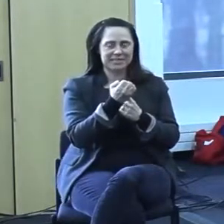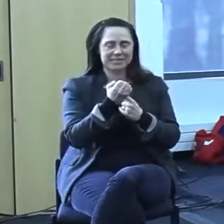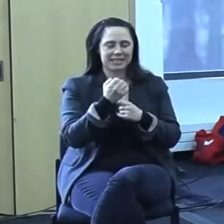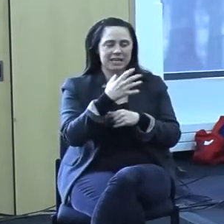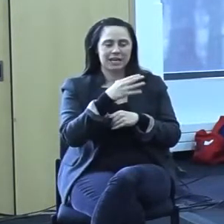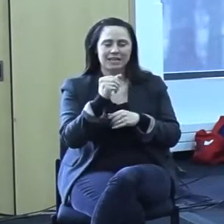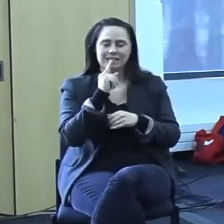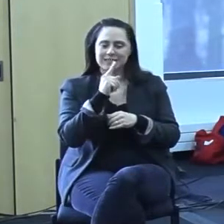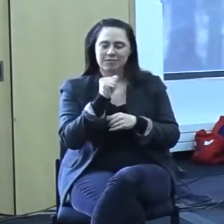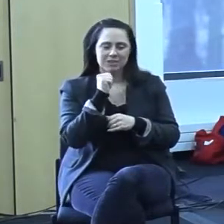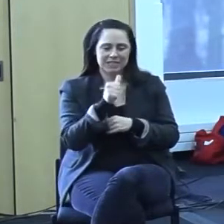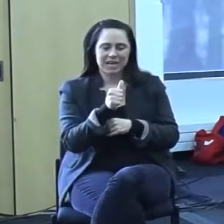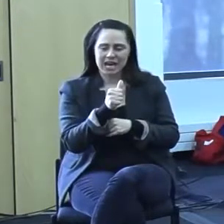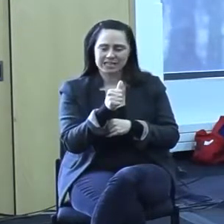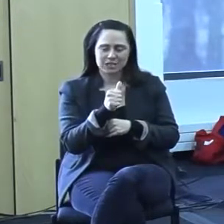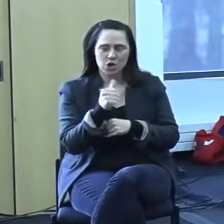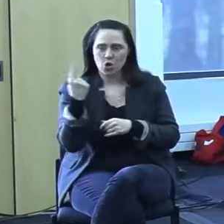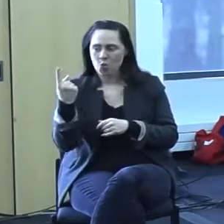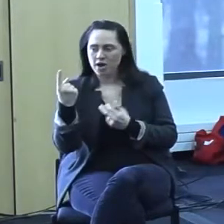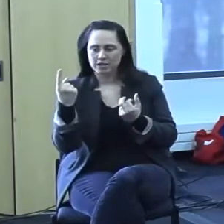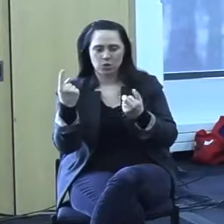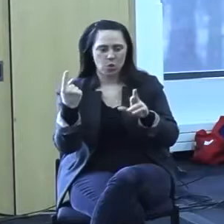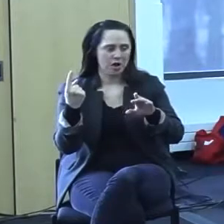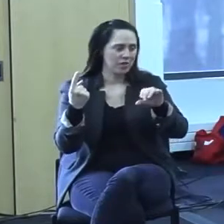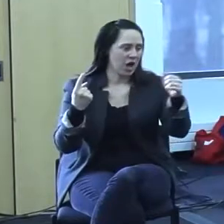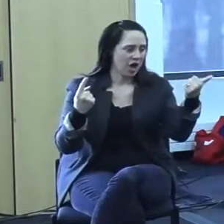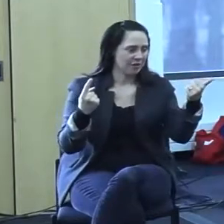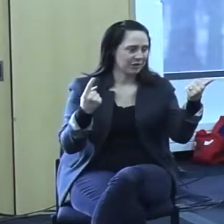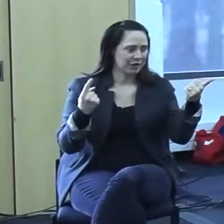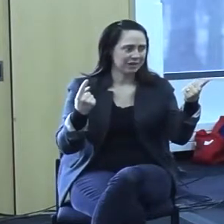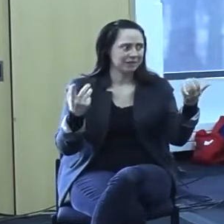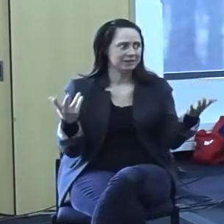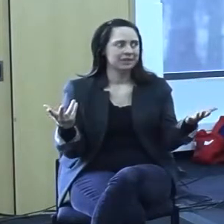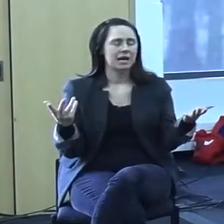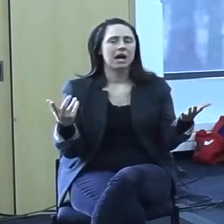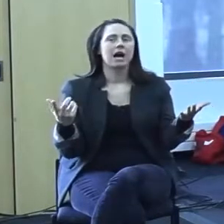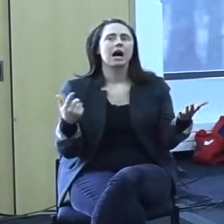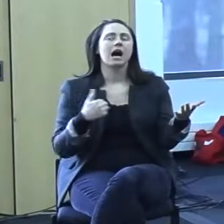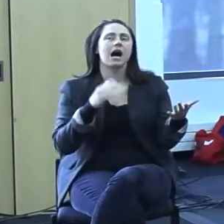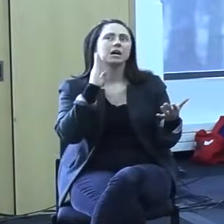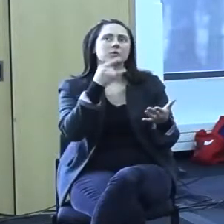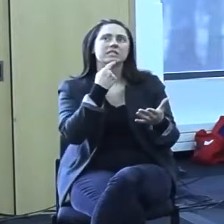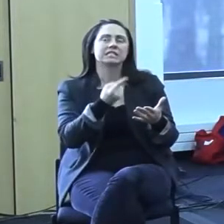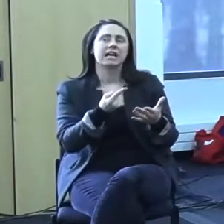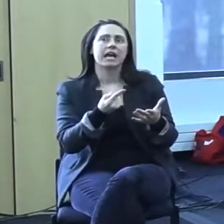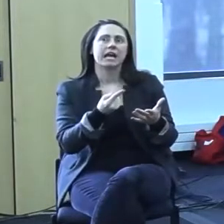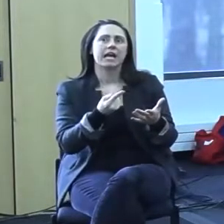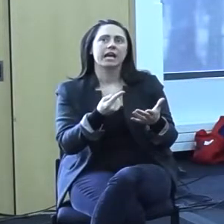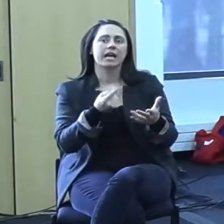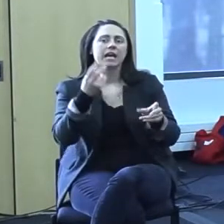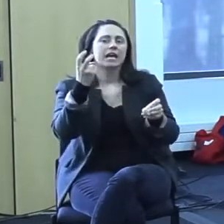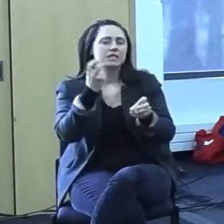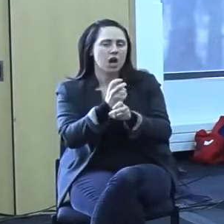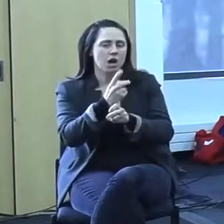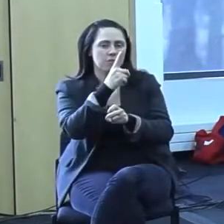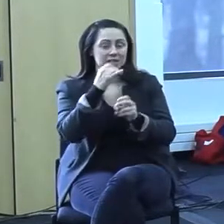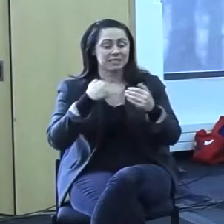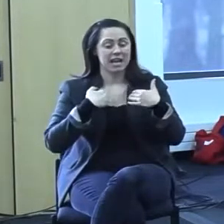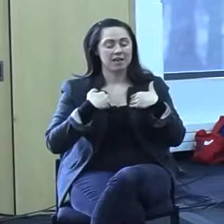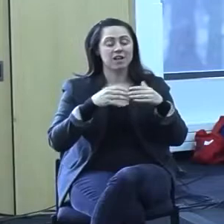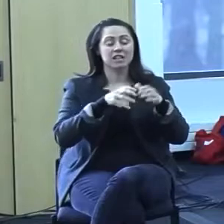it's definitely not a one or the other answer. I would say it's harder because I have a